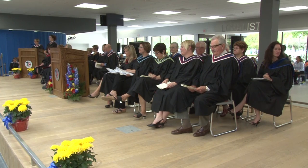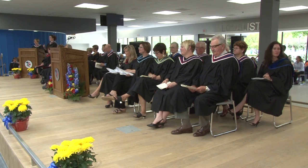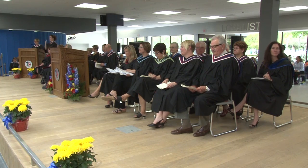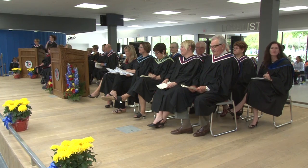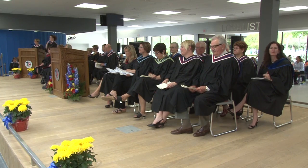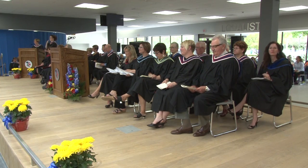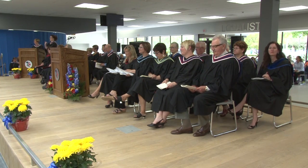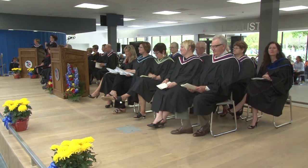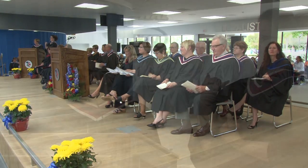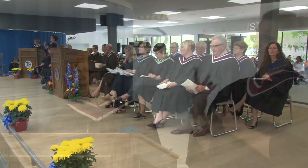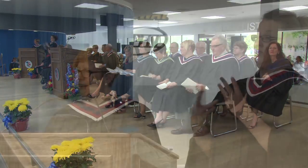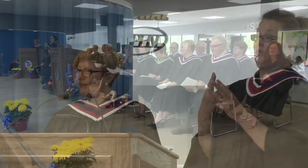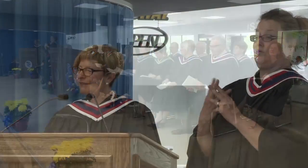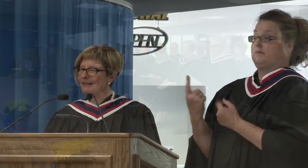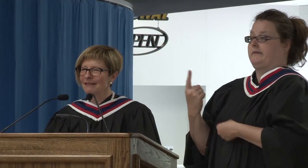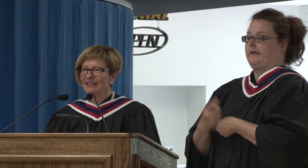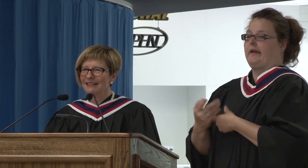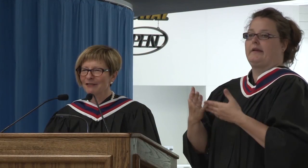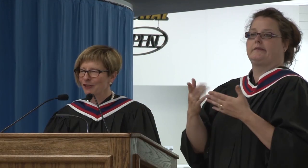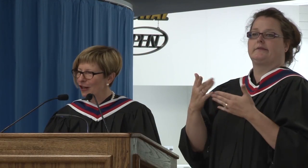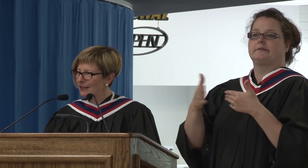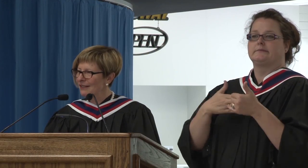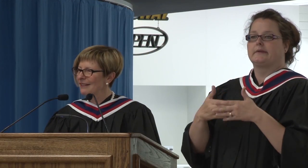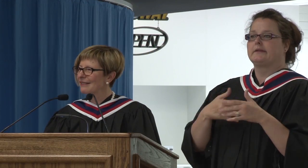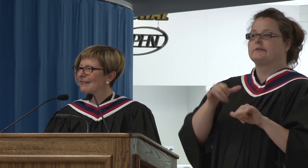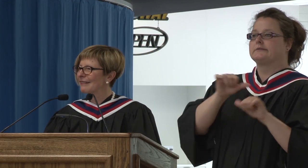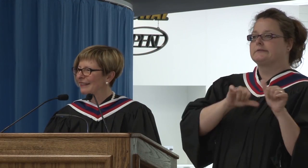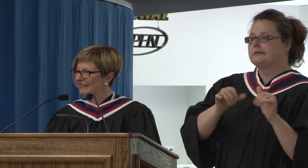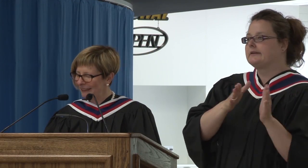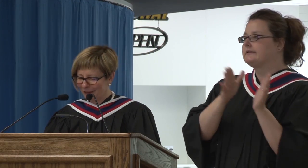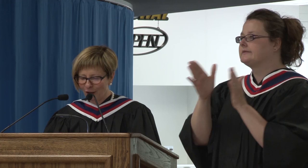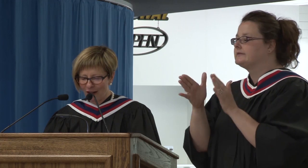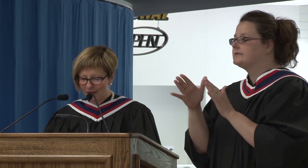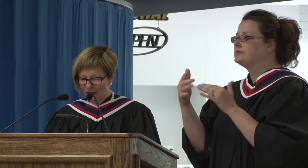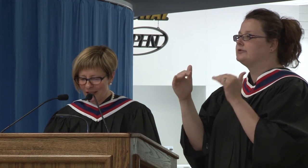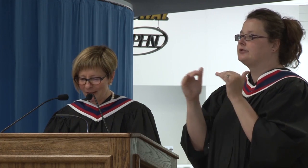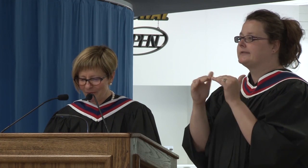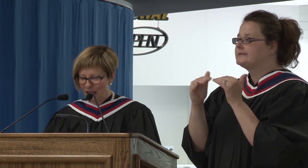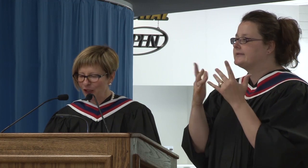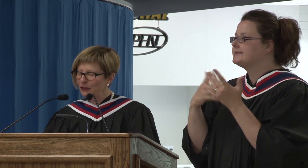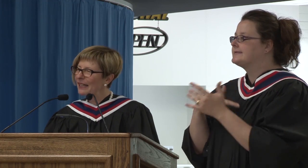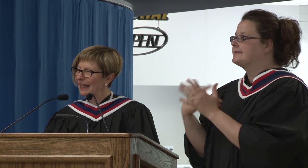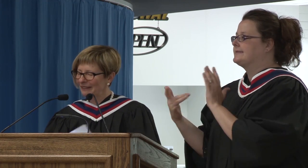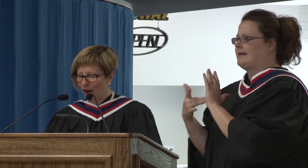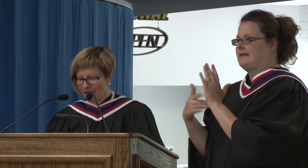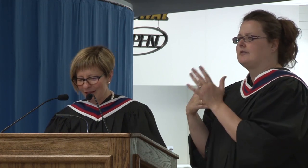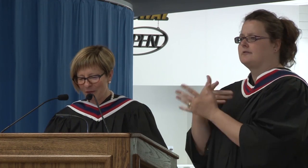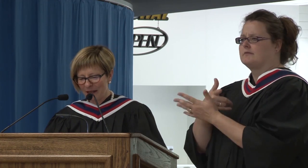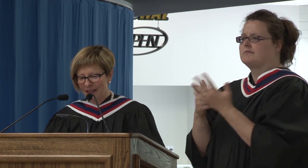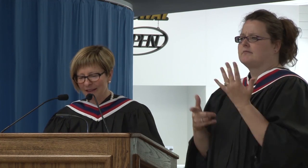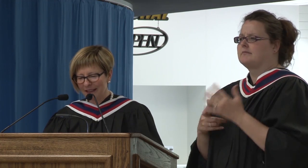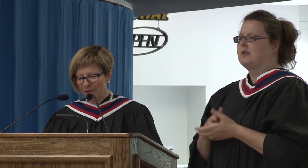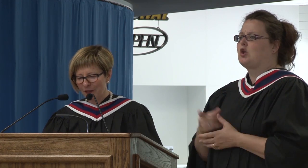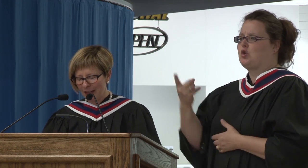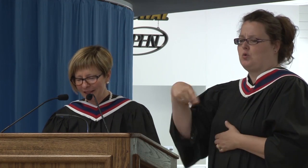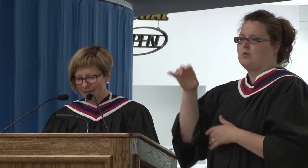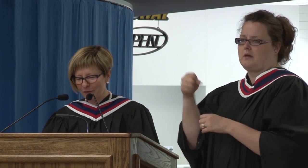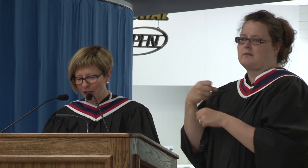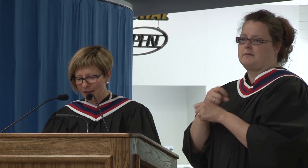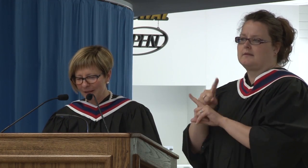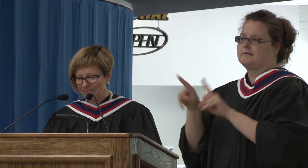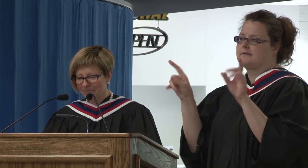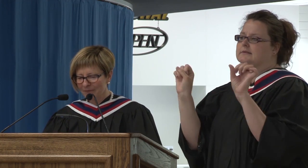of today, whether in science, in justice, in technology, you can also make